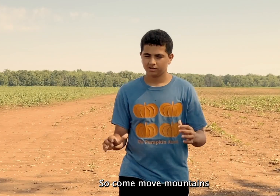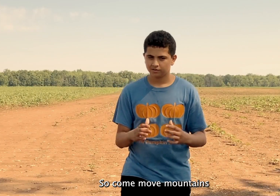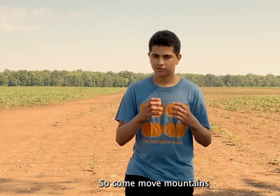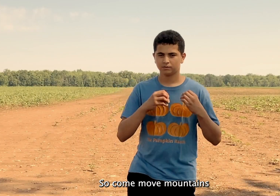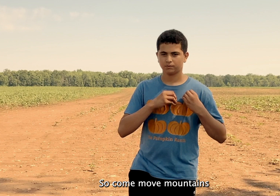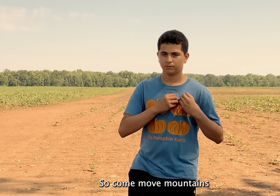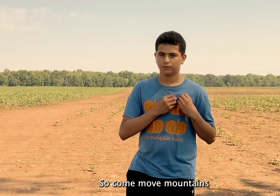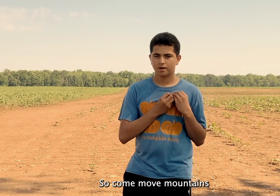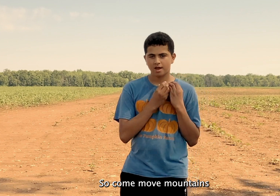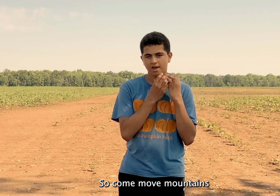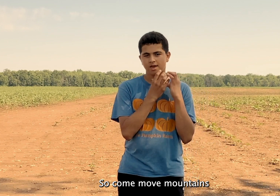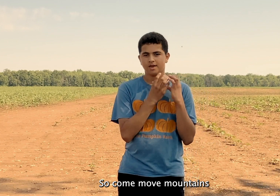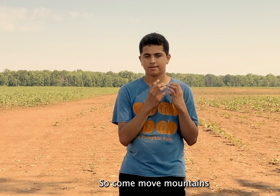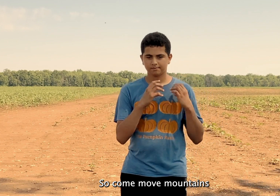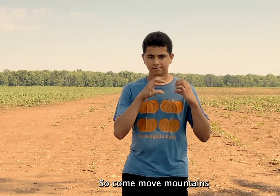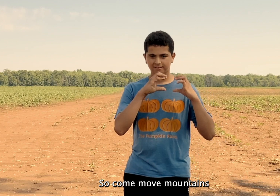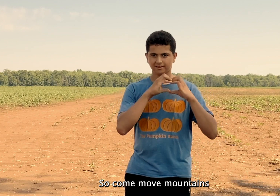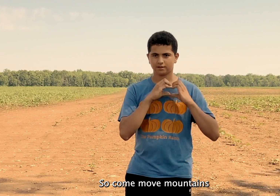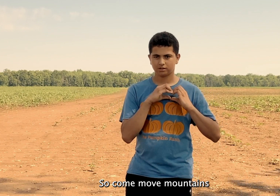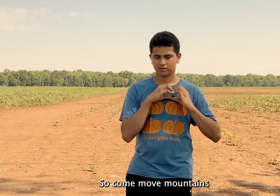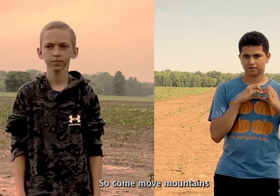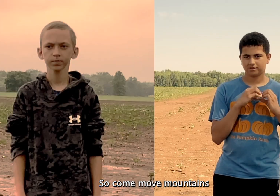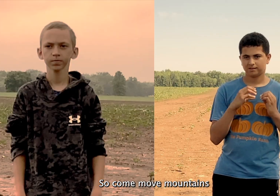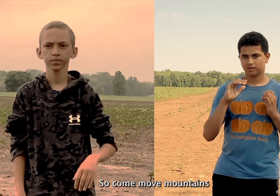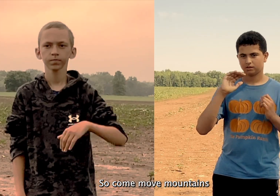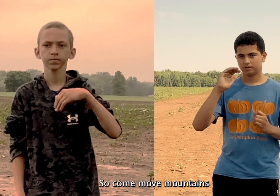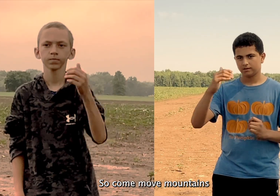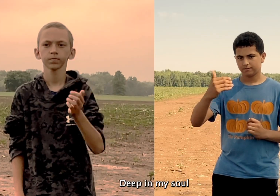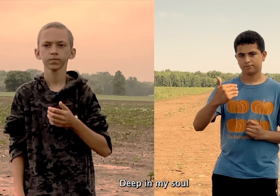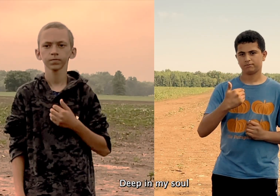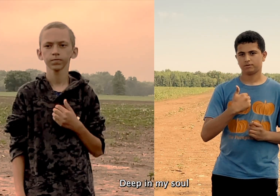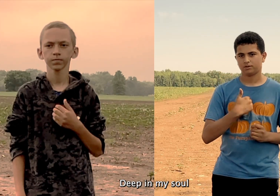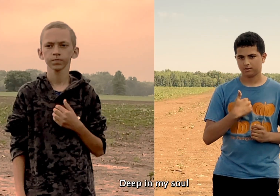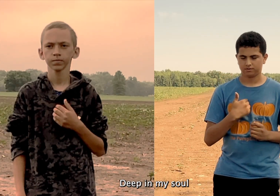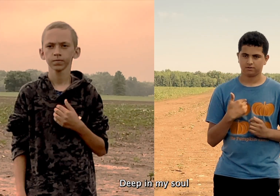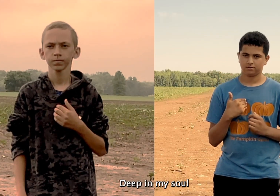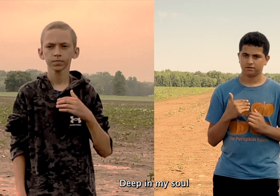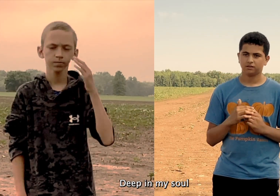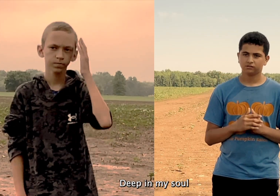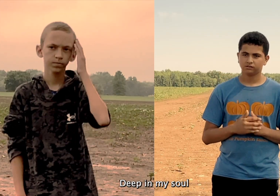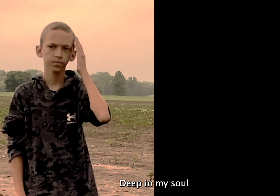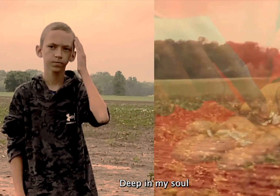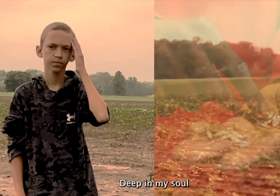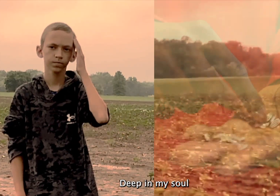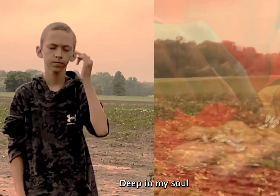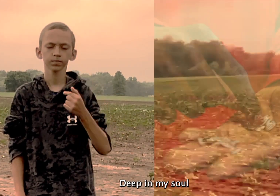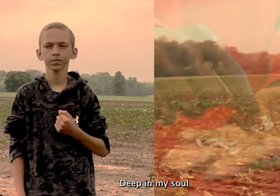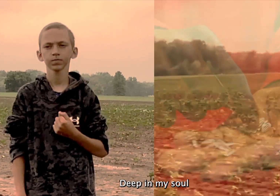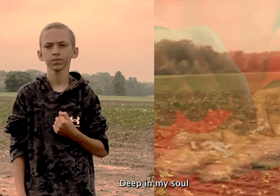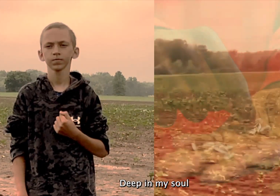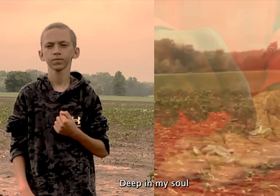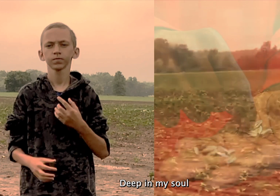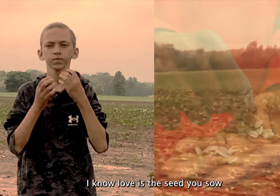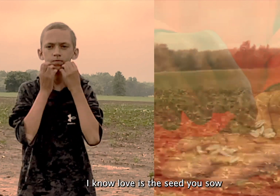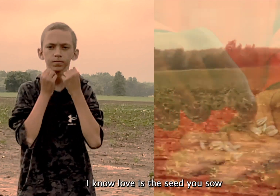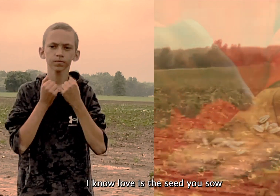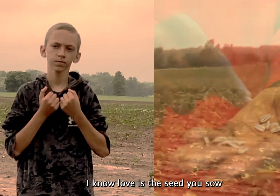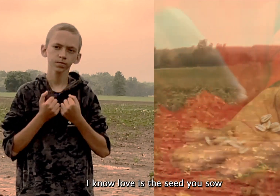So come move mountains deep in my soul. I know